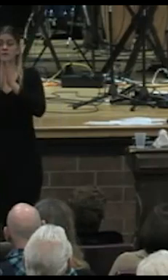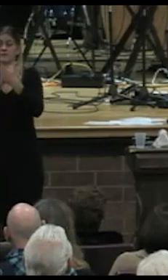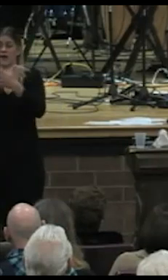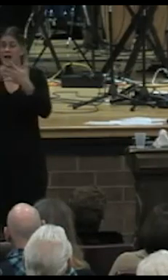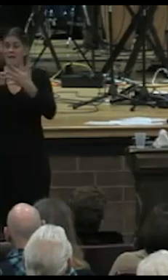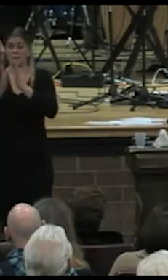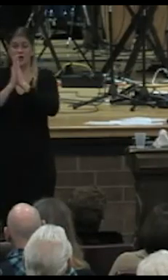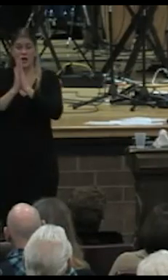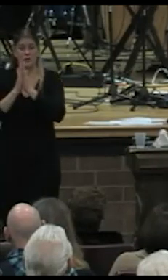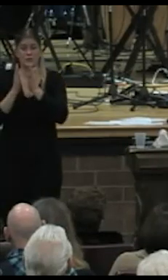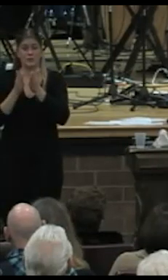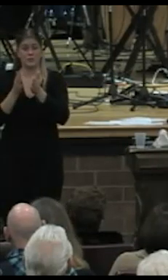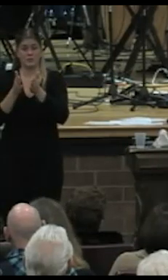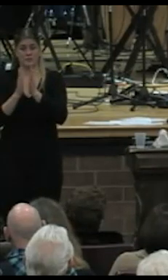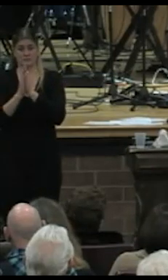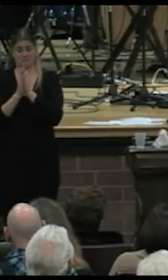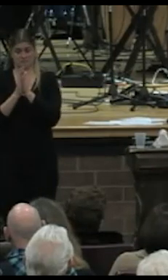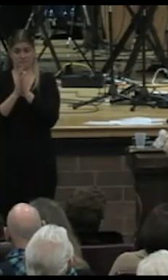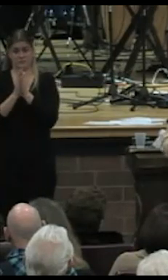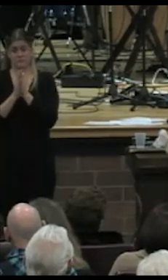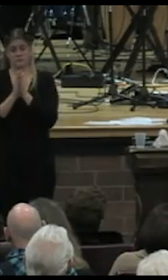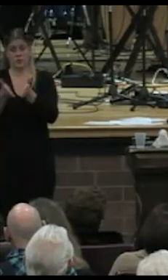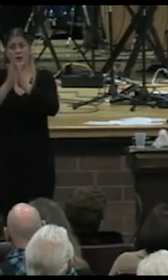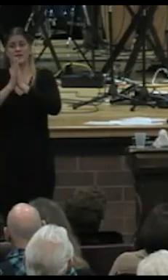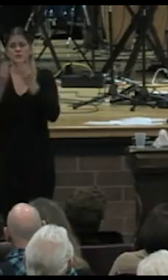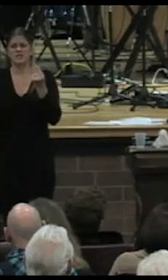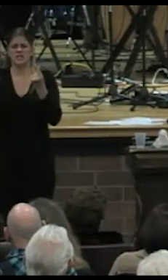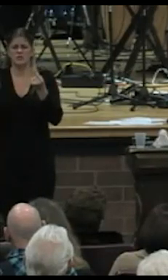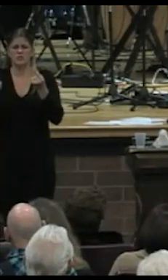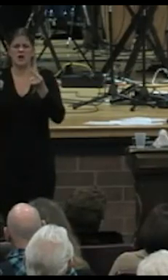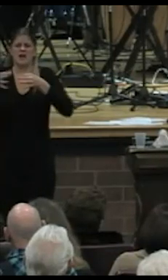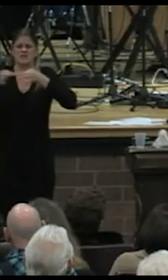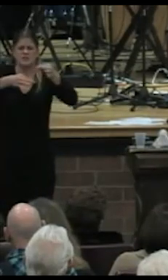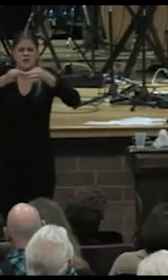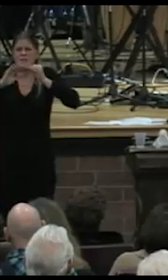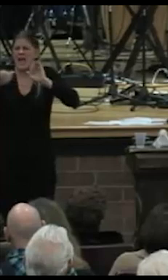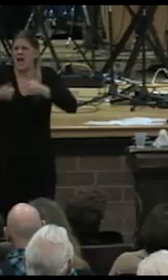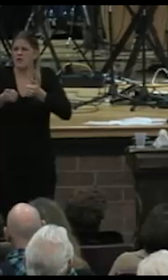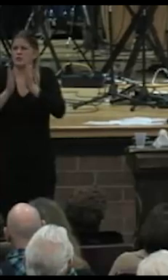requests and I went in depth to describe how to pray for them